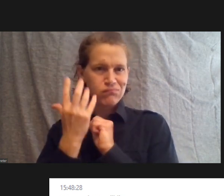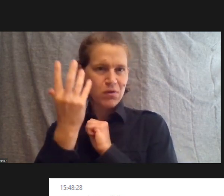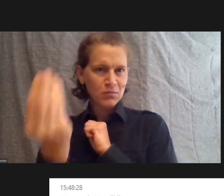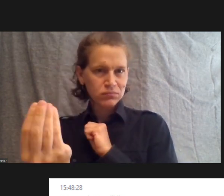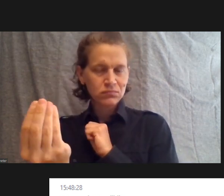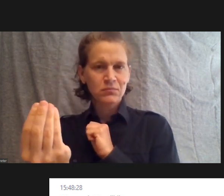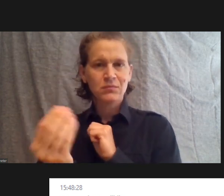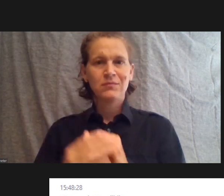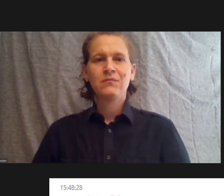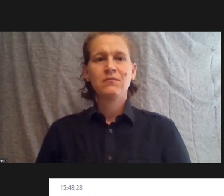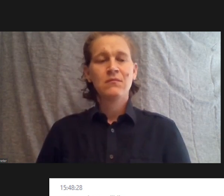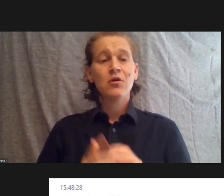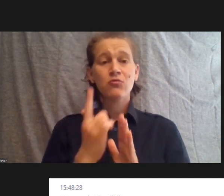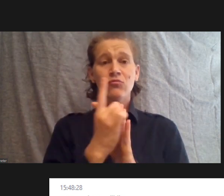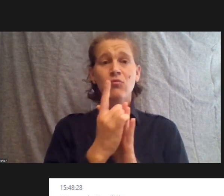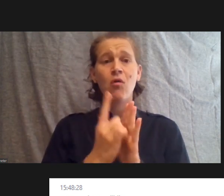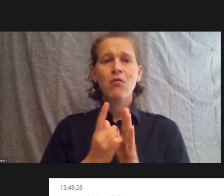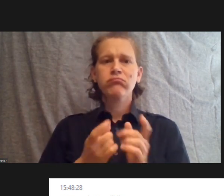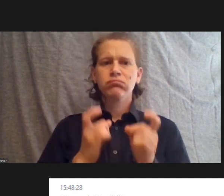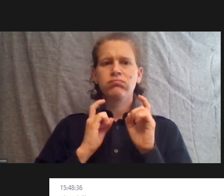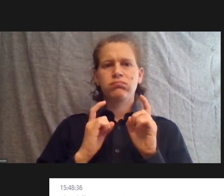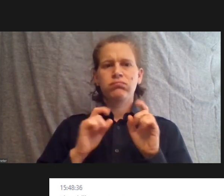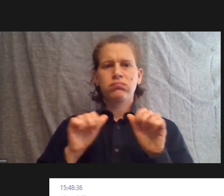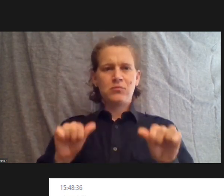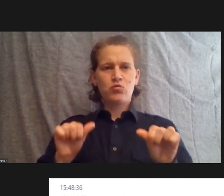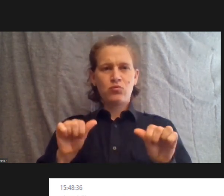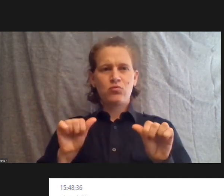the ability to be